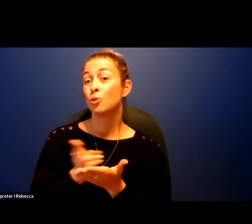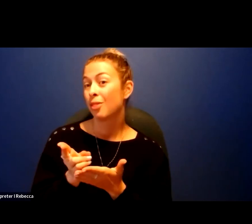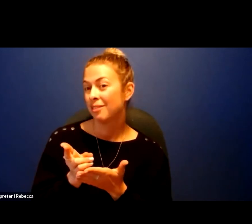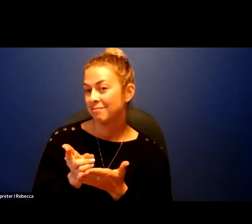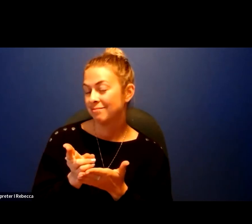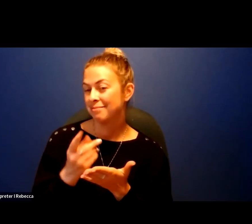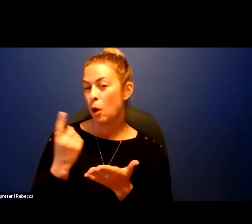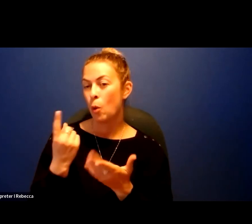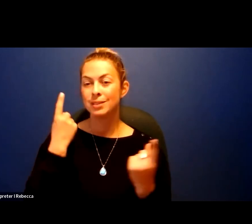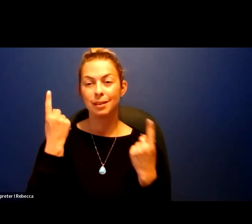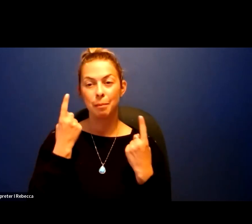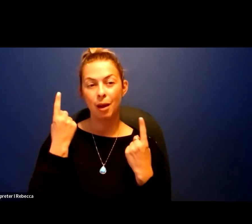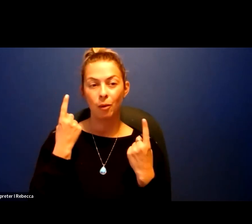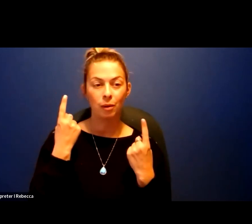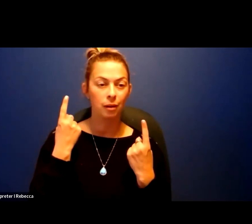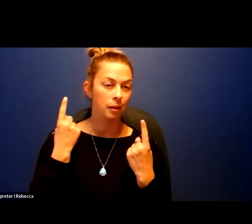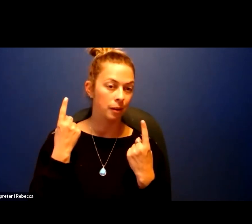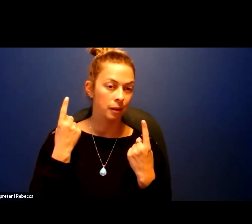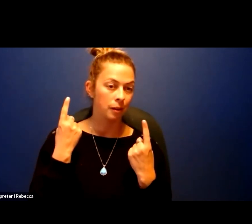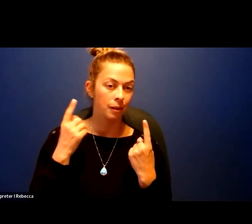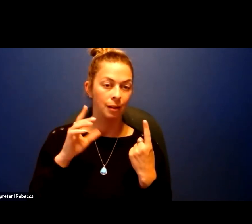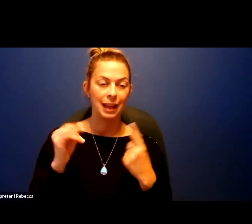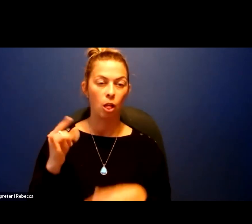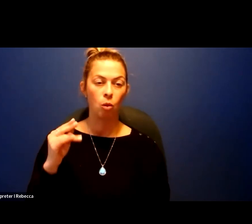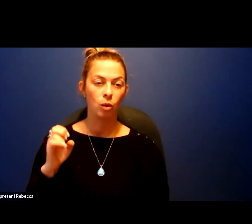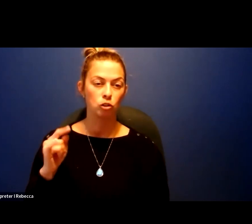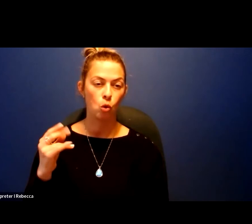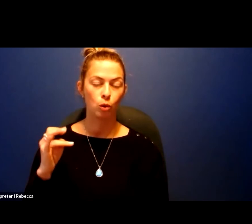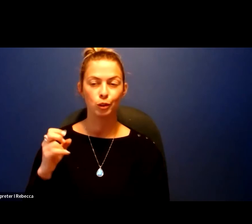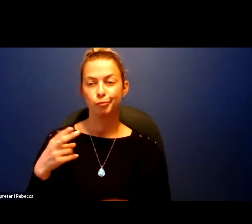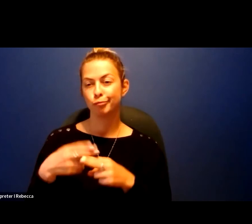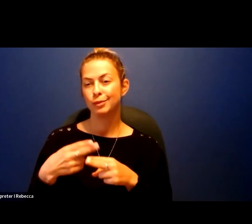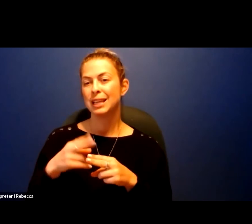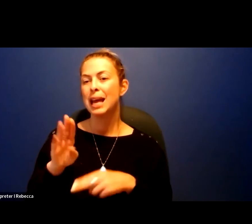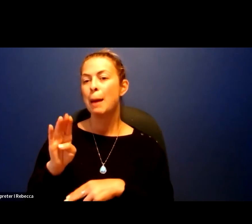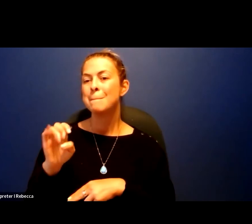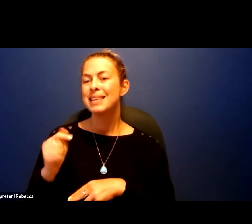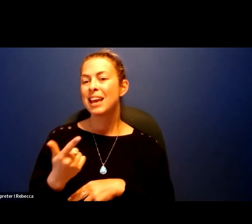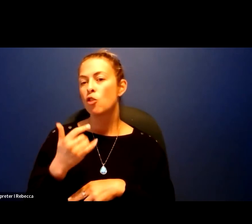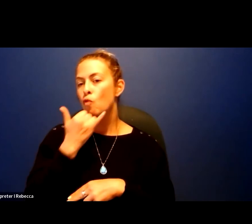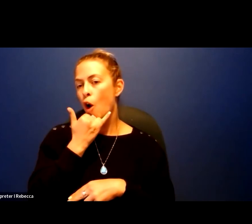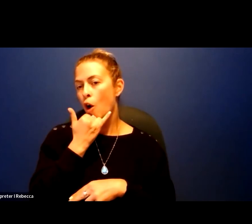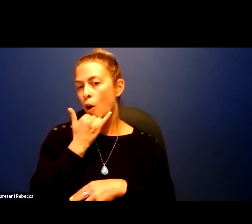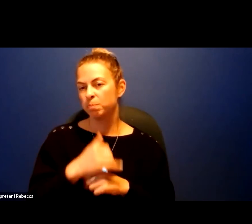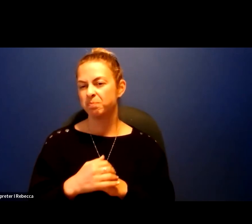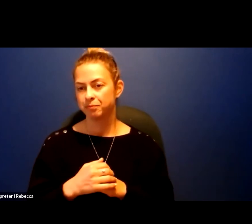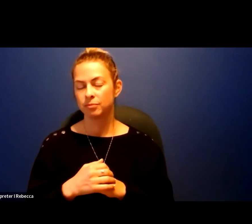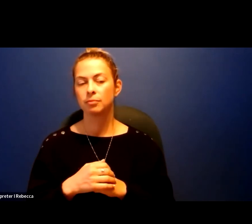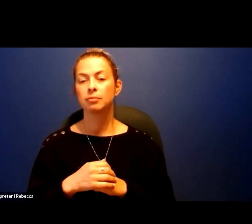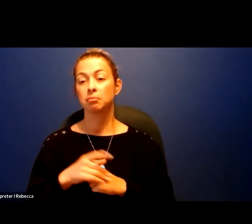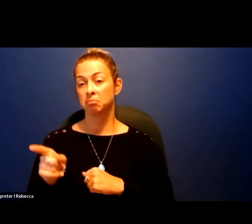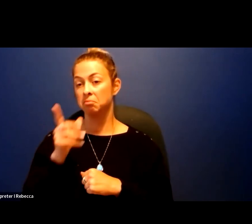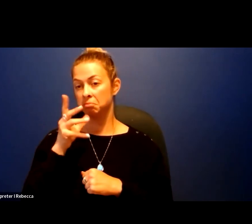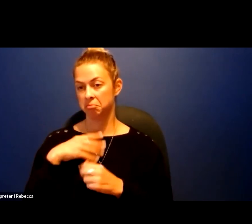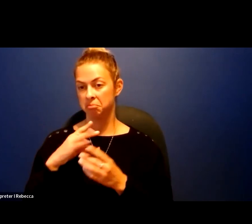of this talk I saw by Catherine Schultz, who wrote a book called Being Wrong. And she talks about how being wrong